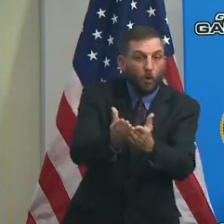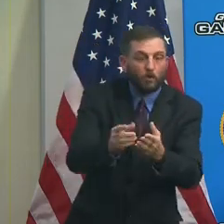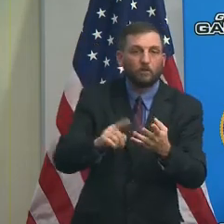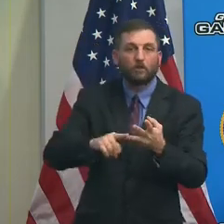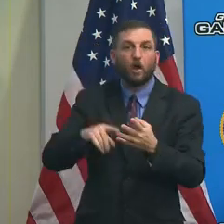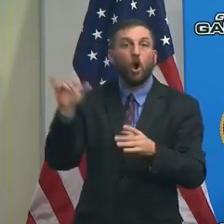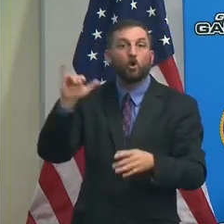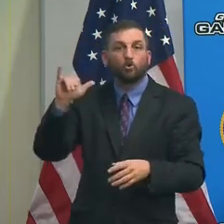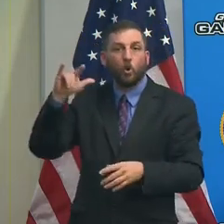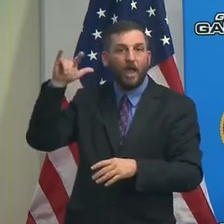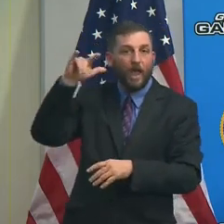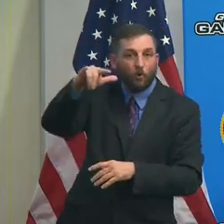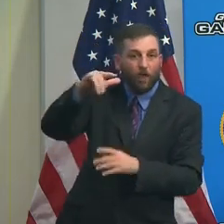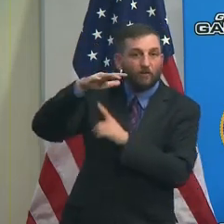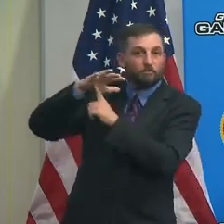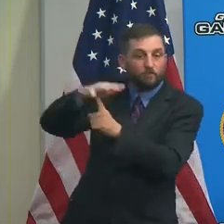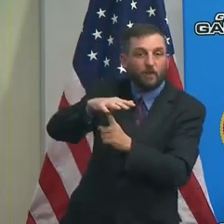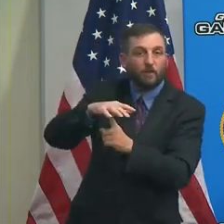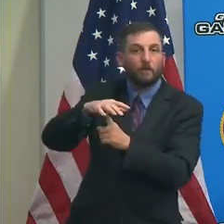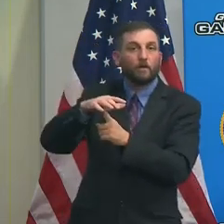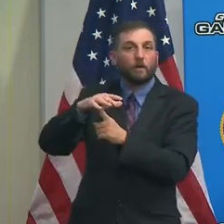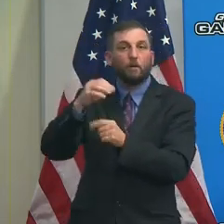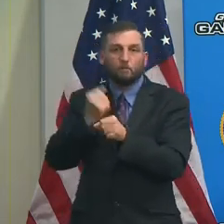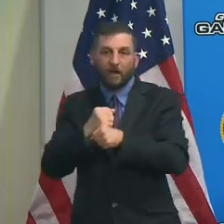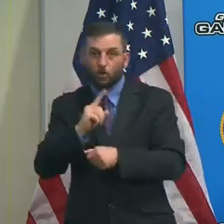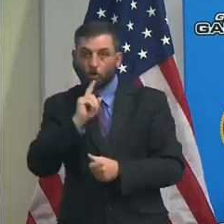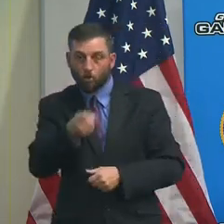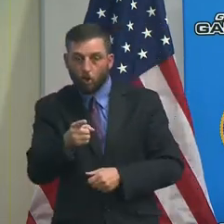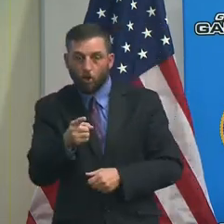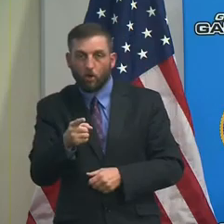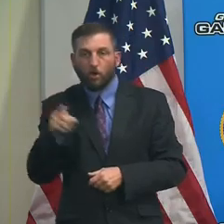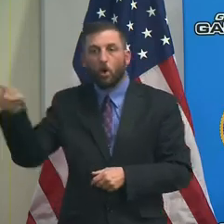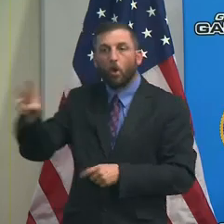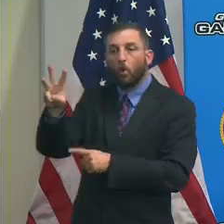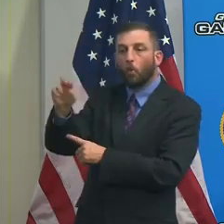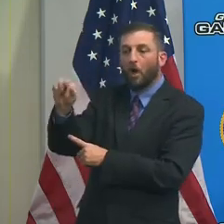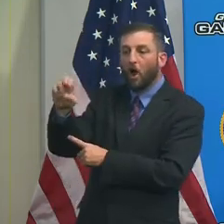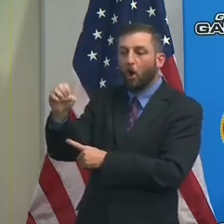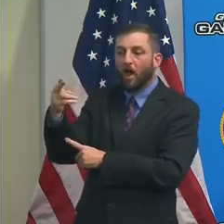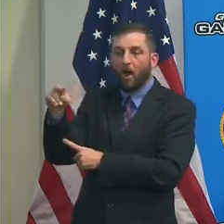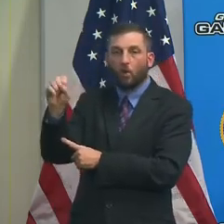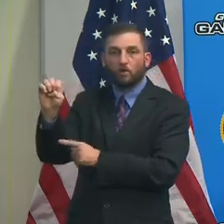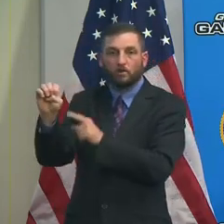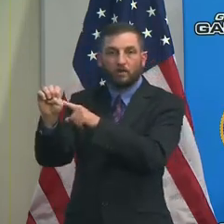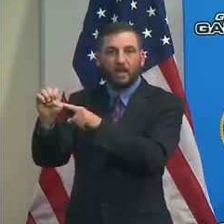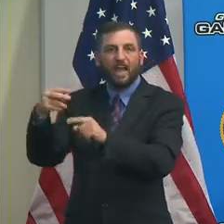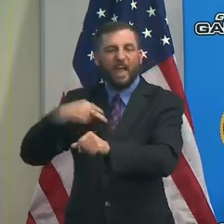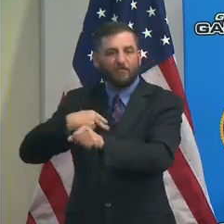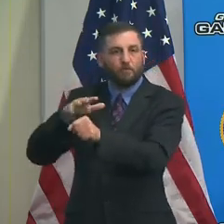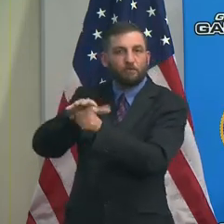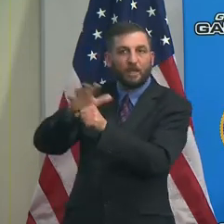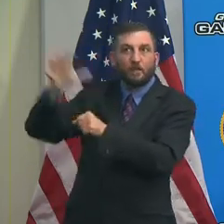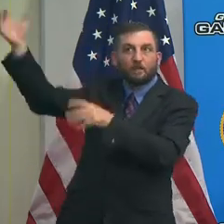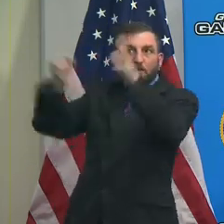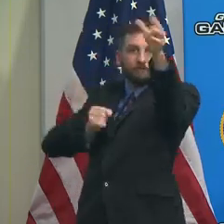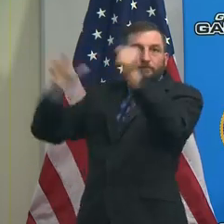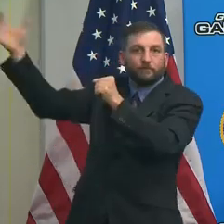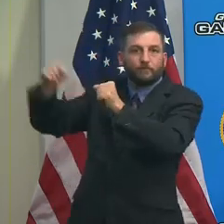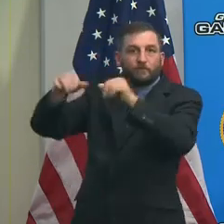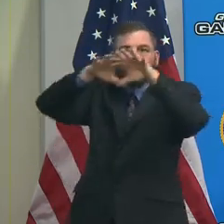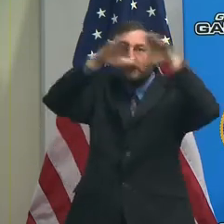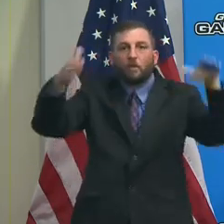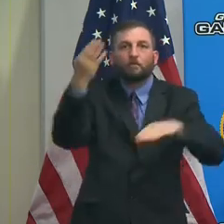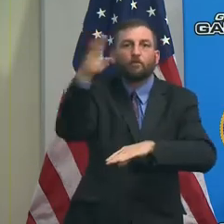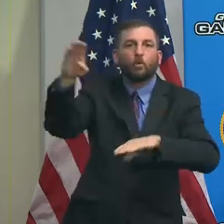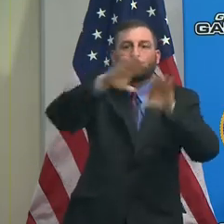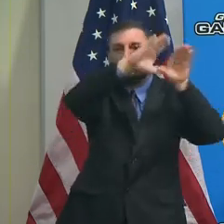aircraft. It's making sure that our warehouses are receiving tarps and food and water and other things that are coming from the